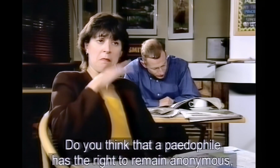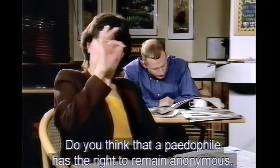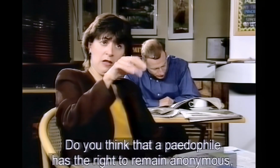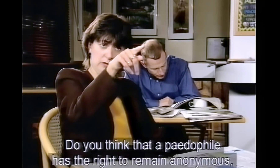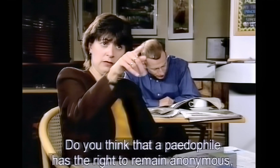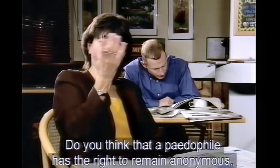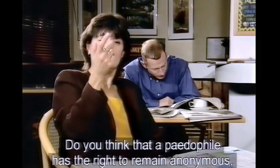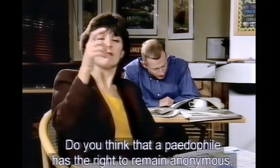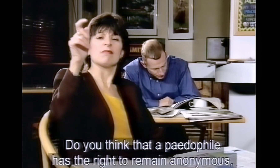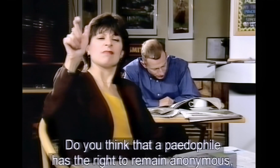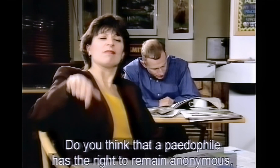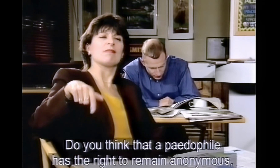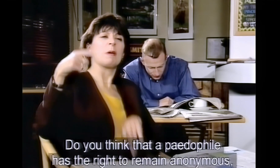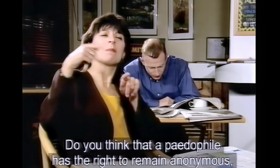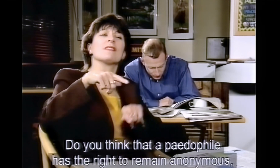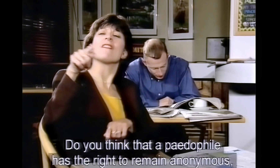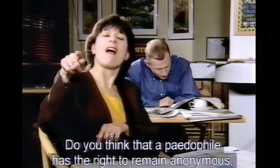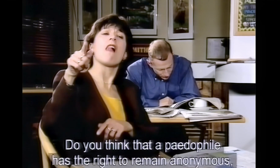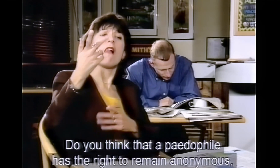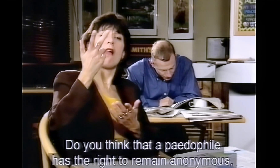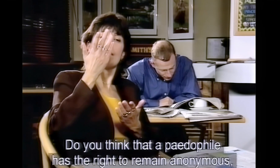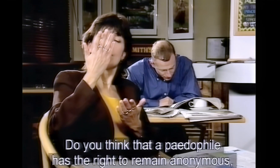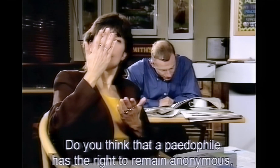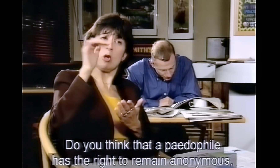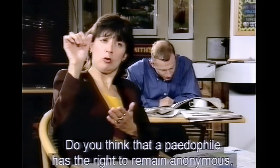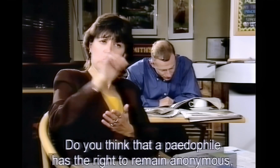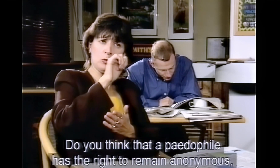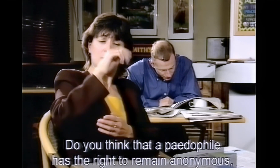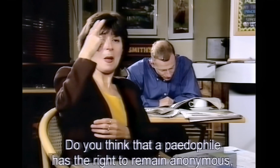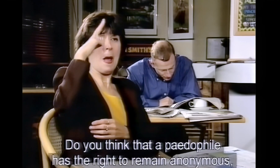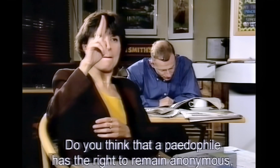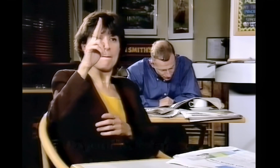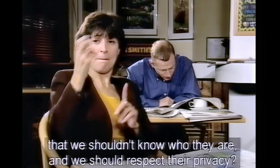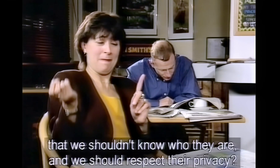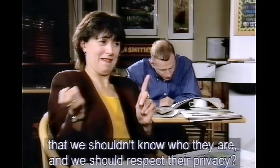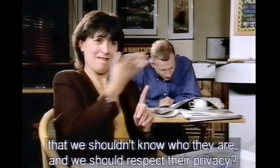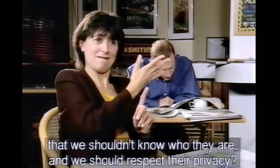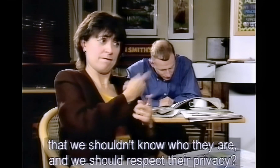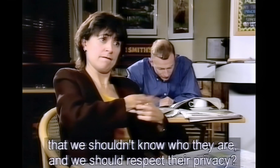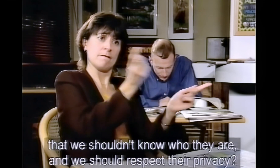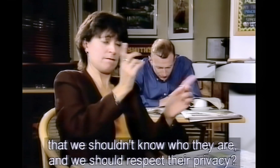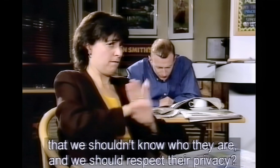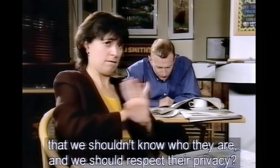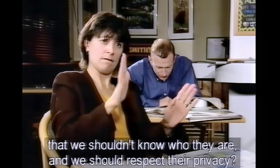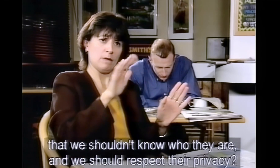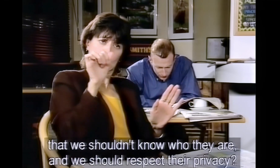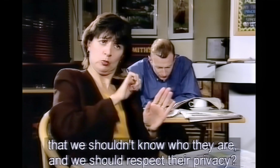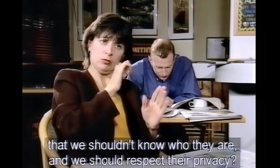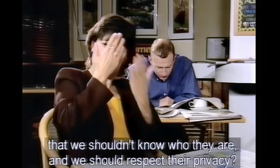Do you think that a paedophile has the right to remain anonymous, that we shouldn't know who they are, and we should just respect their